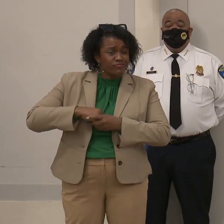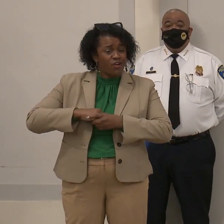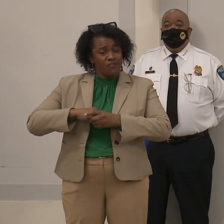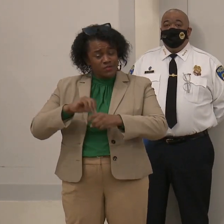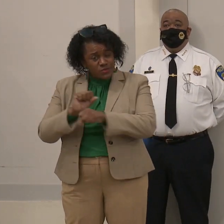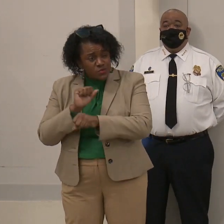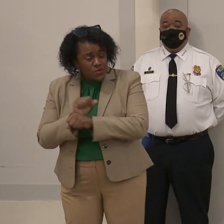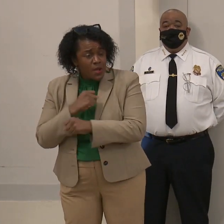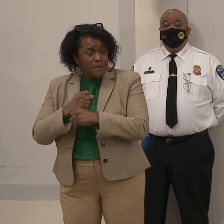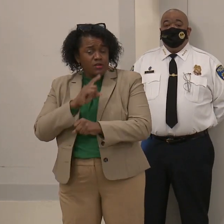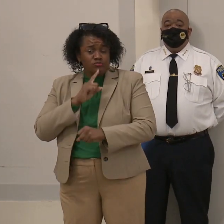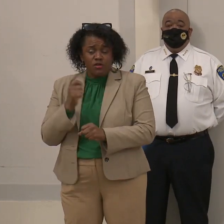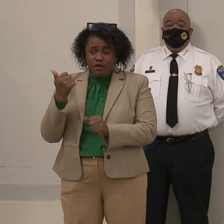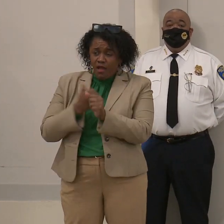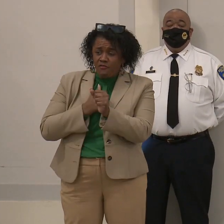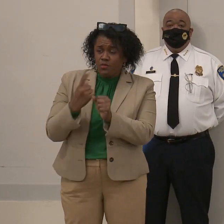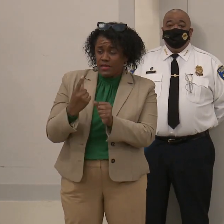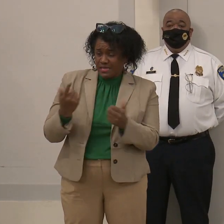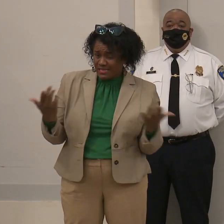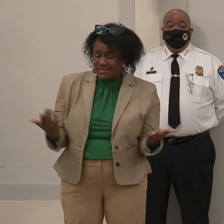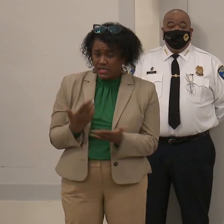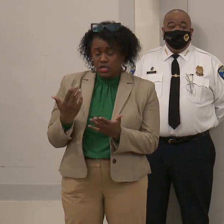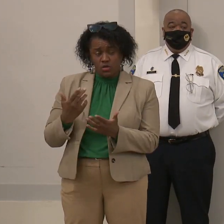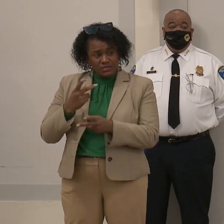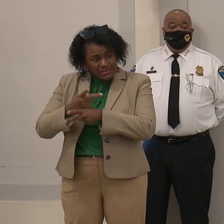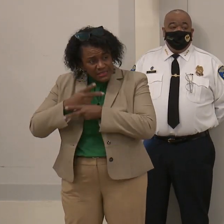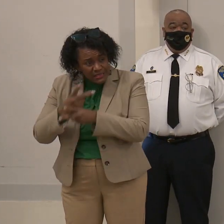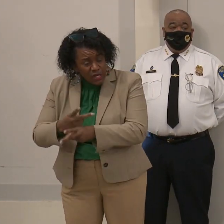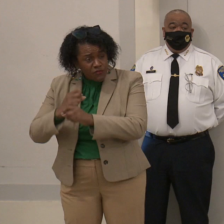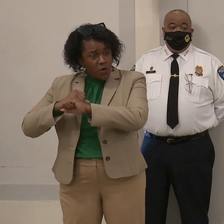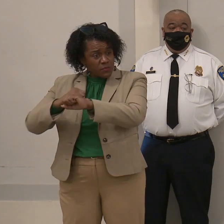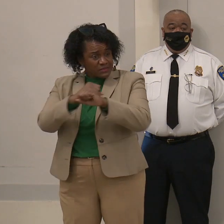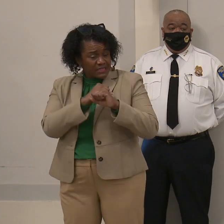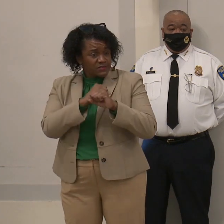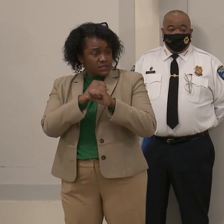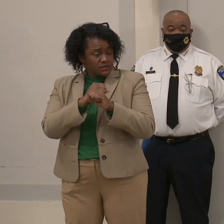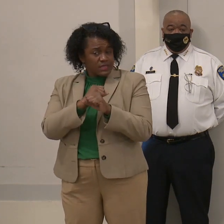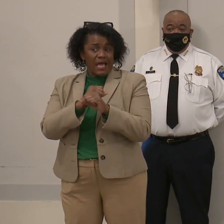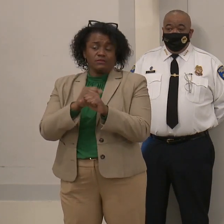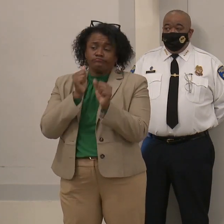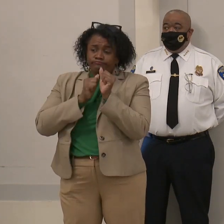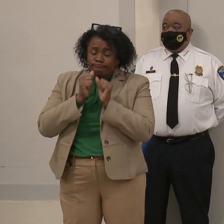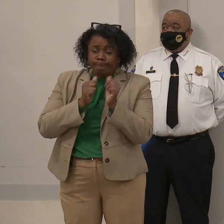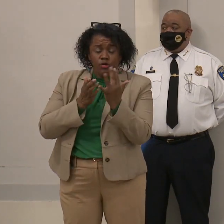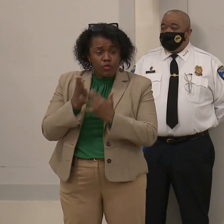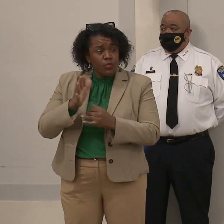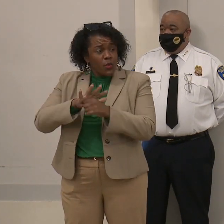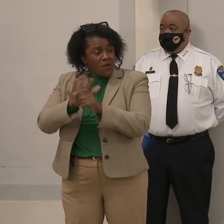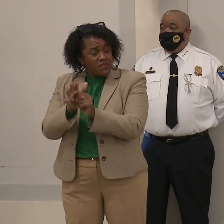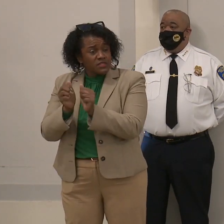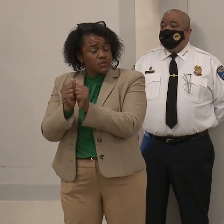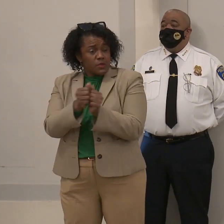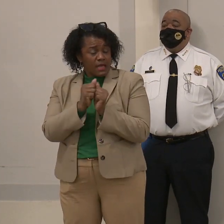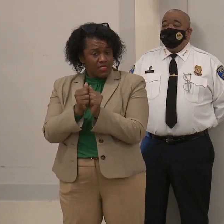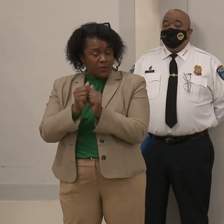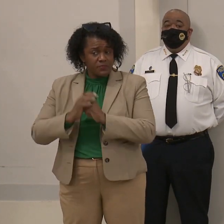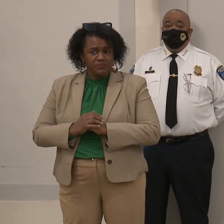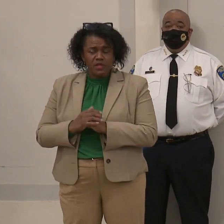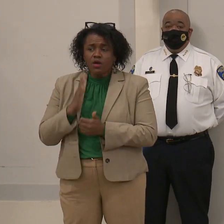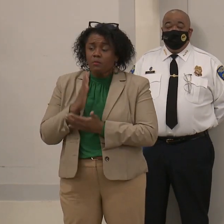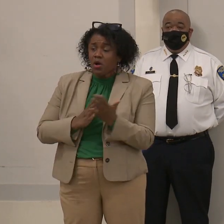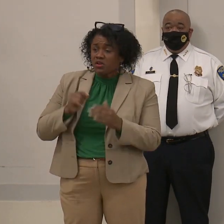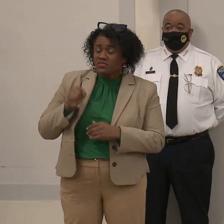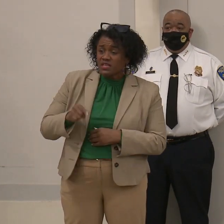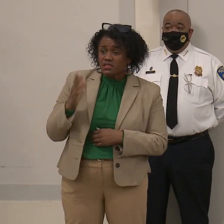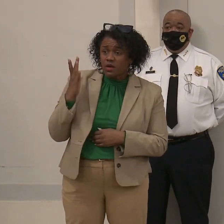that our residents are protected and cared for as we continue to weather this pandemic together. A part of this effort comes from